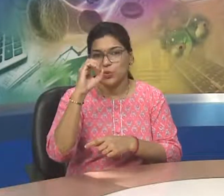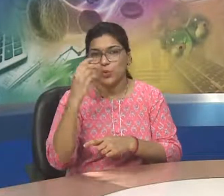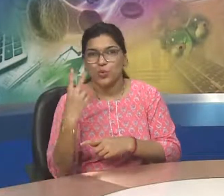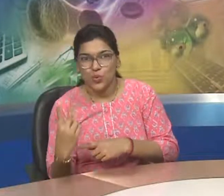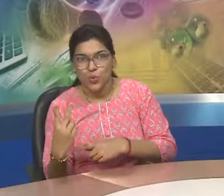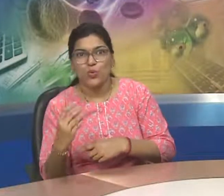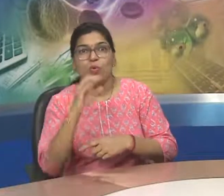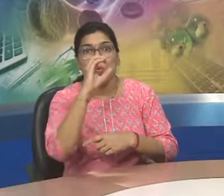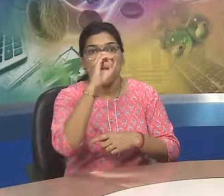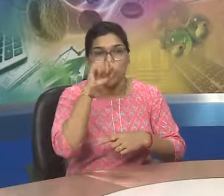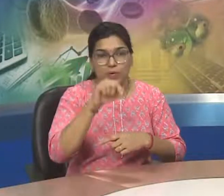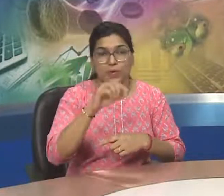nitrogen,